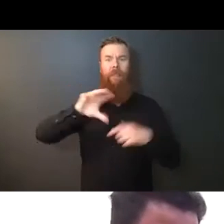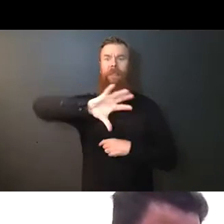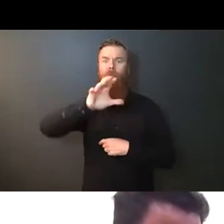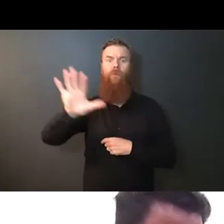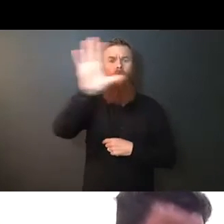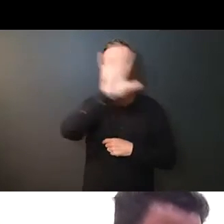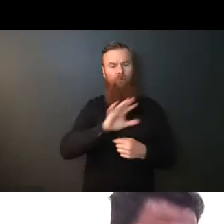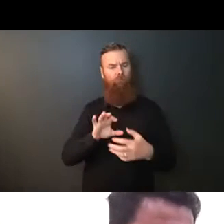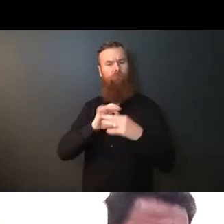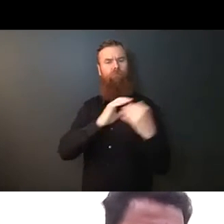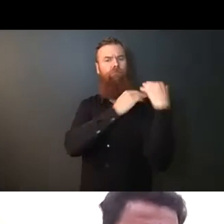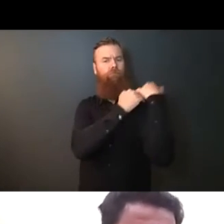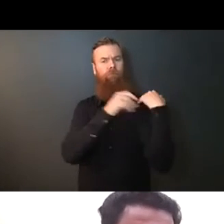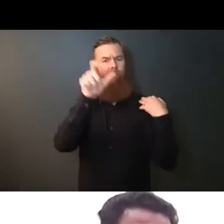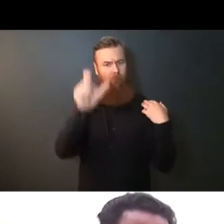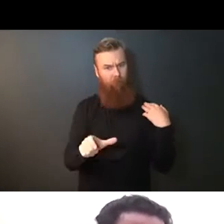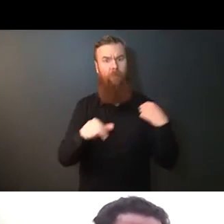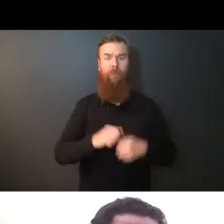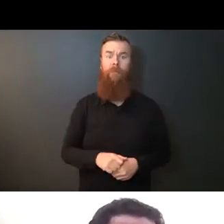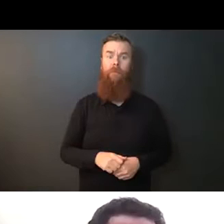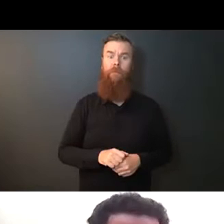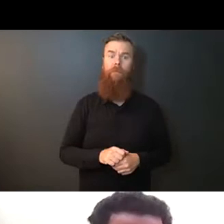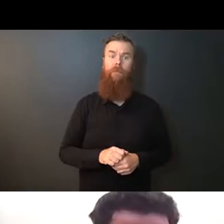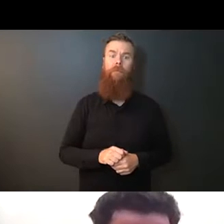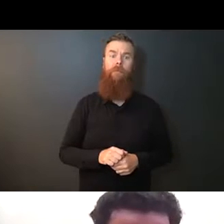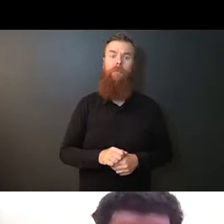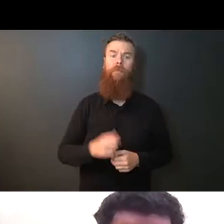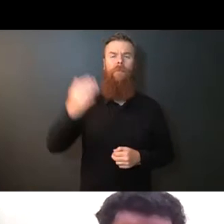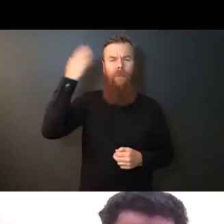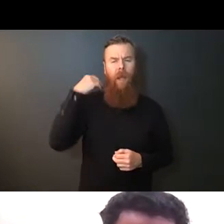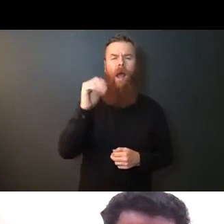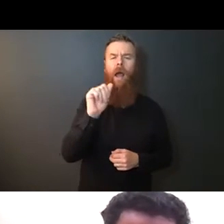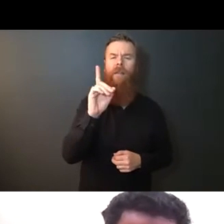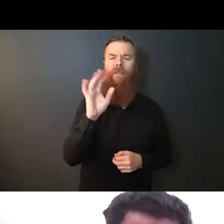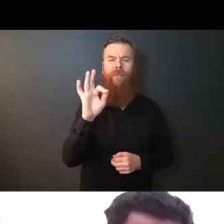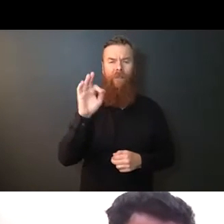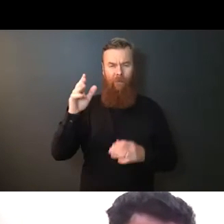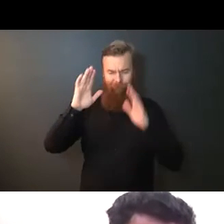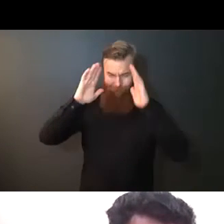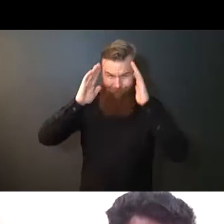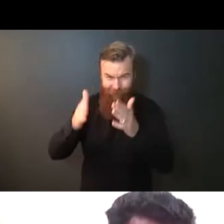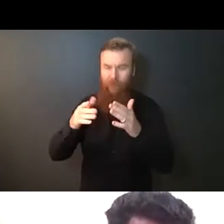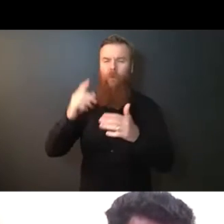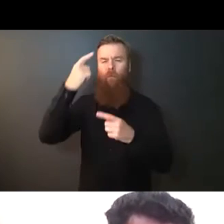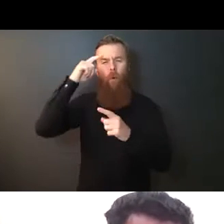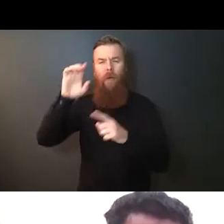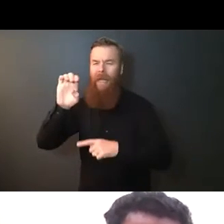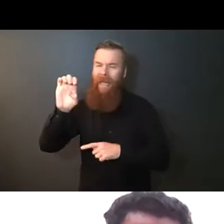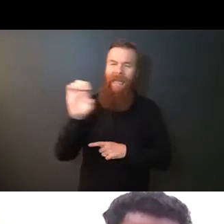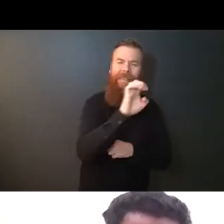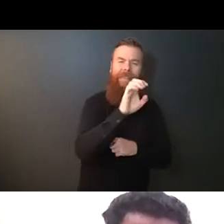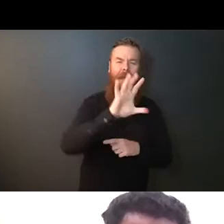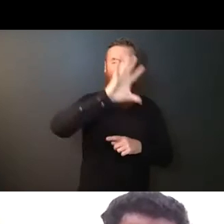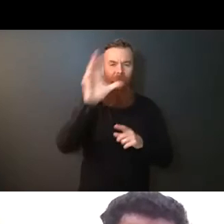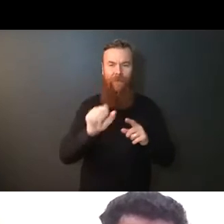ADF focal point of the East African region for monitoring the CRPD and SDGs. And she also